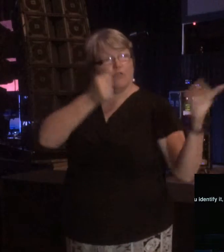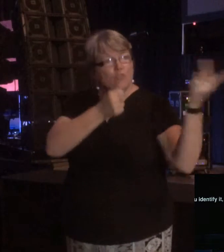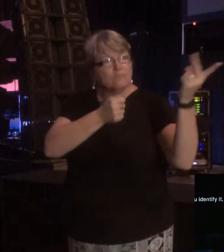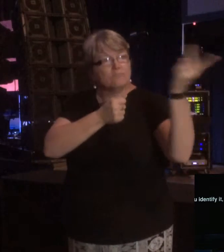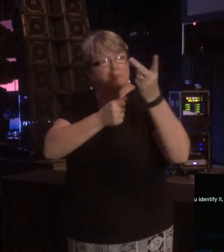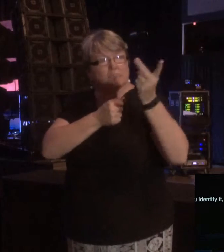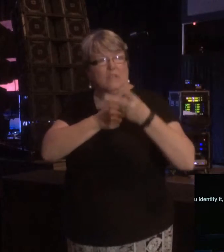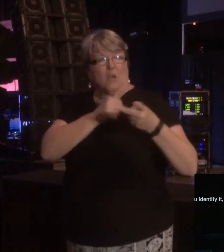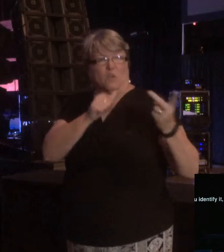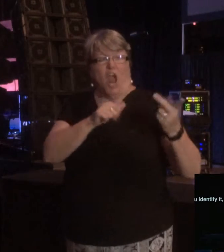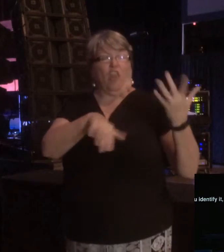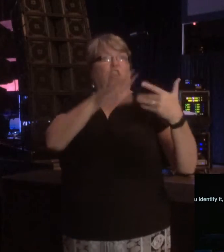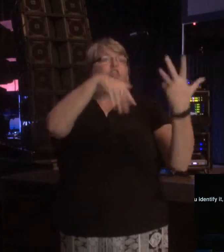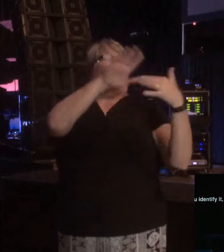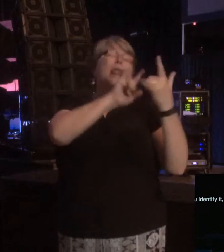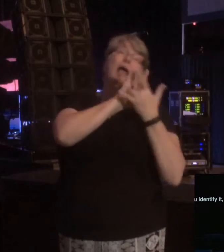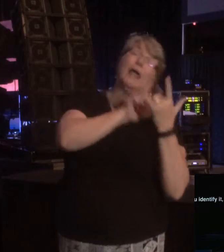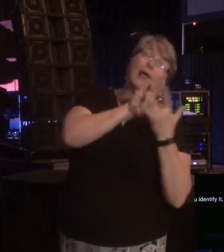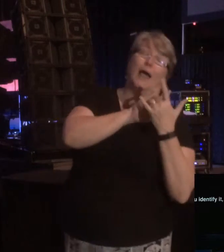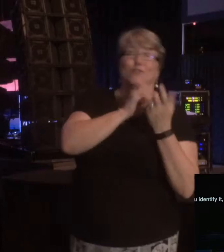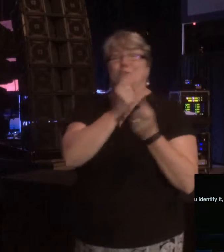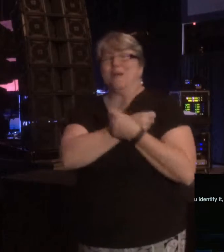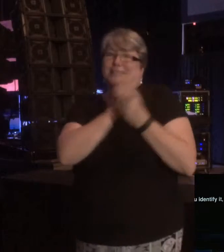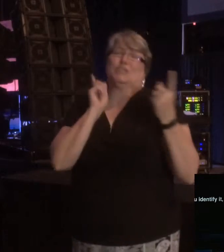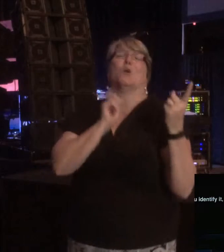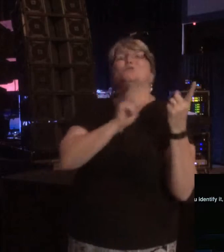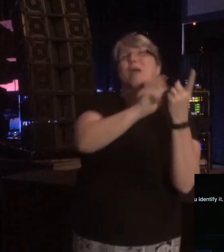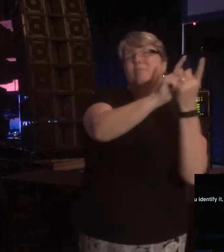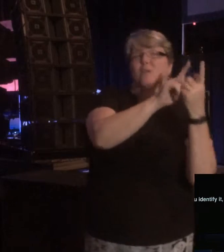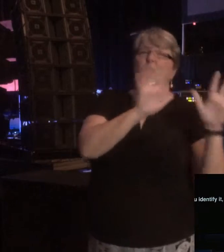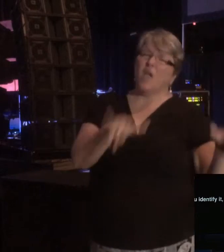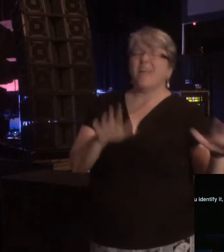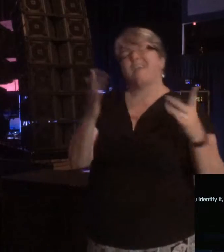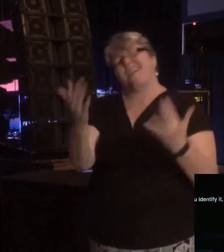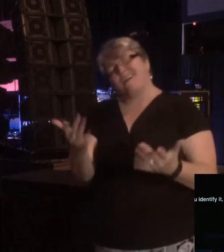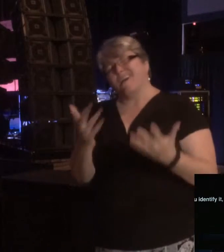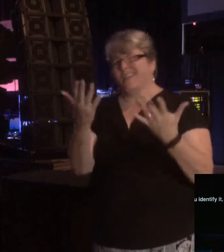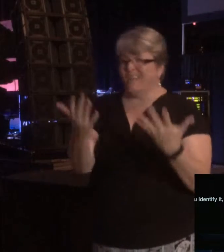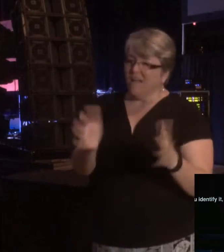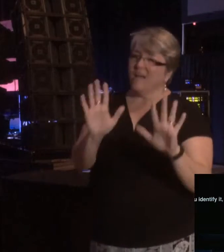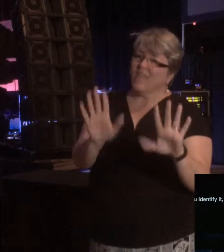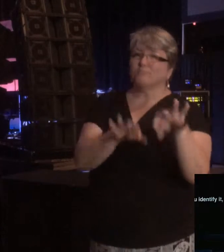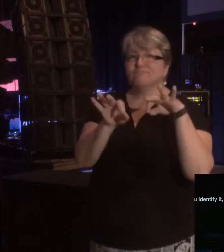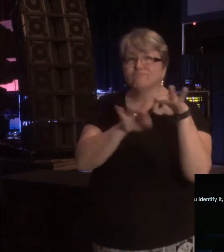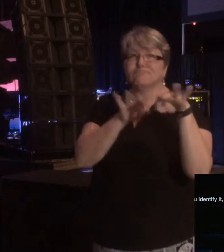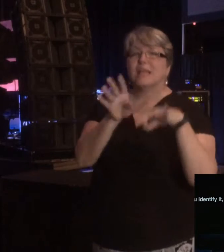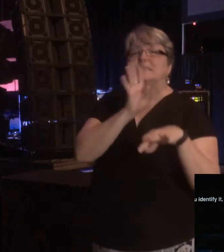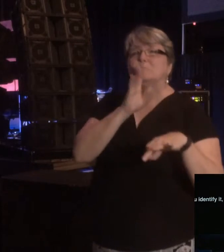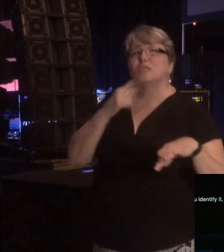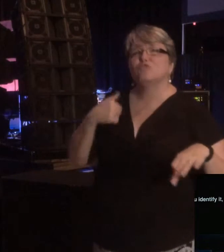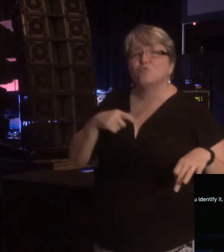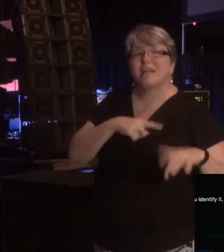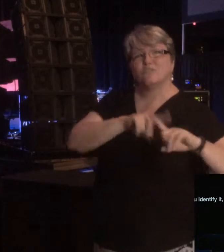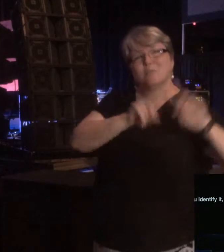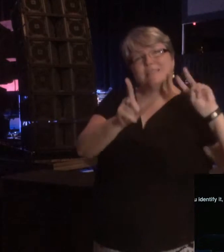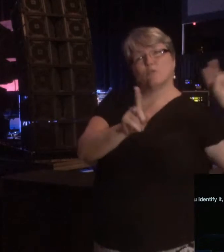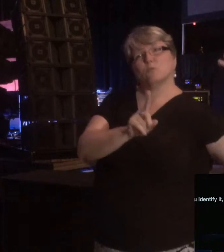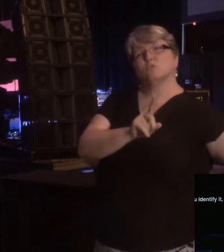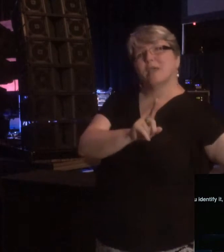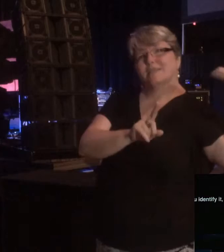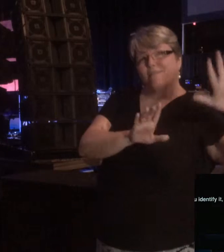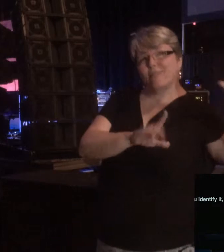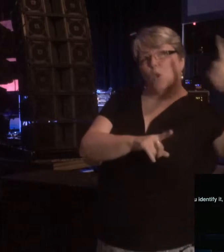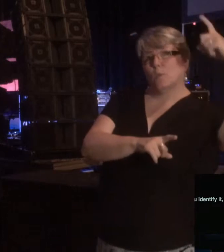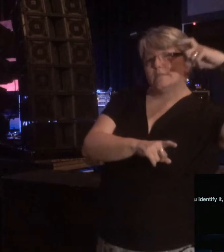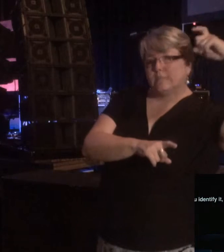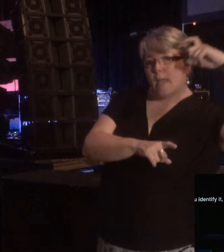them. And what Jude says is, show mercy with fear, hating even the garment stained by polluted flesh. You go, what do you mean by